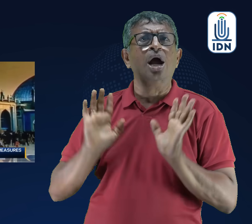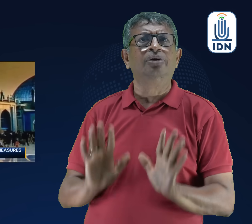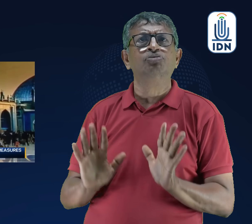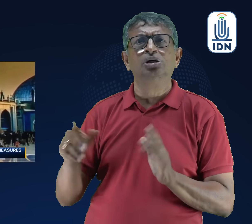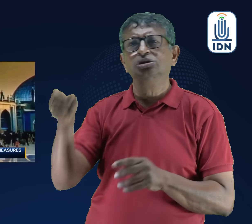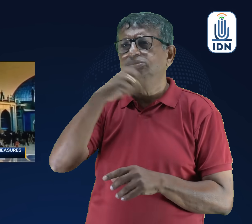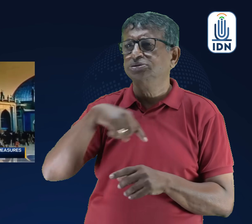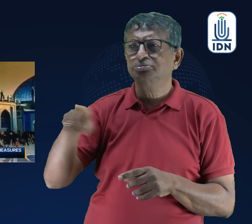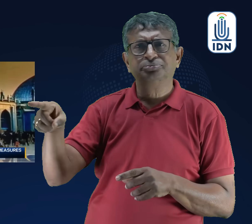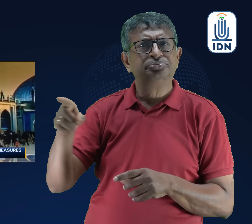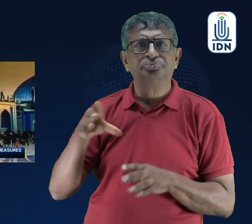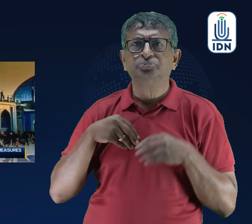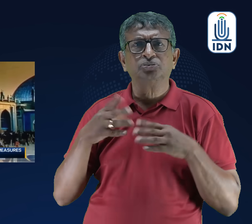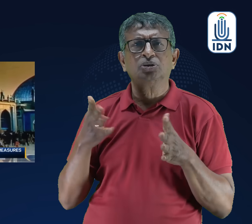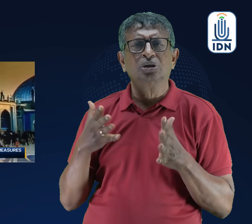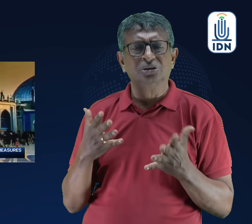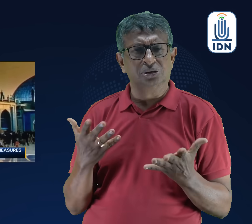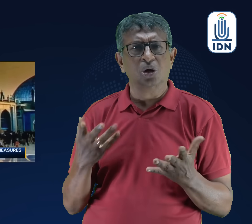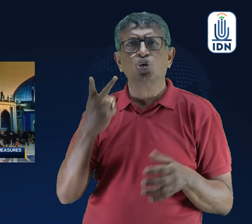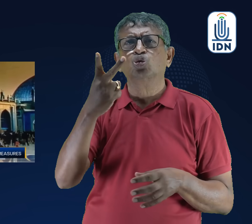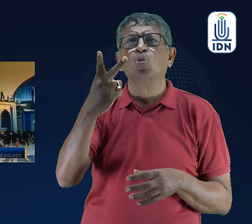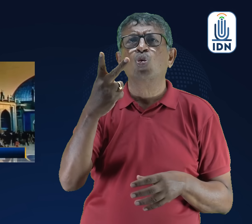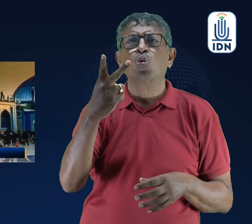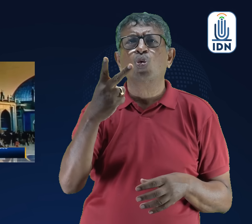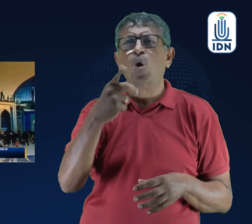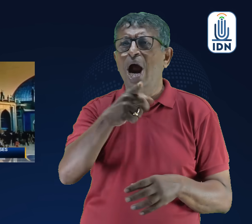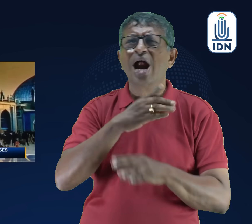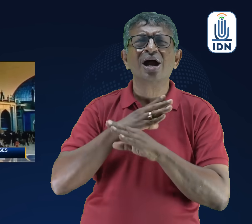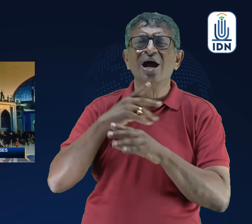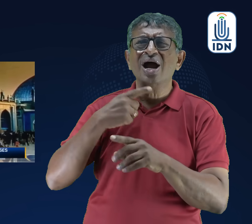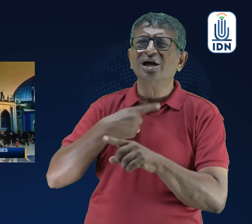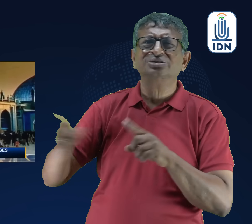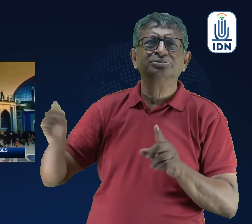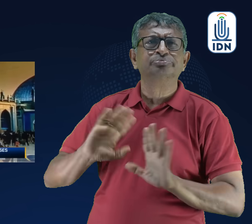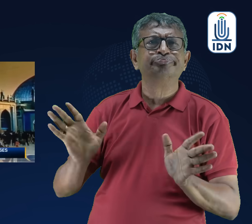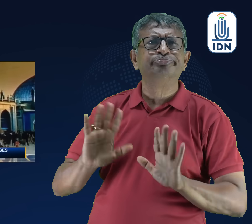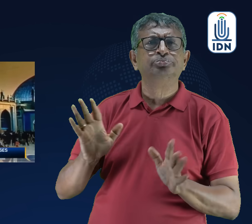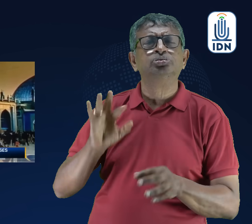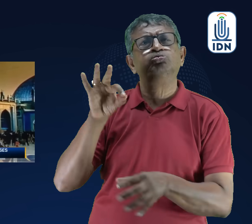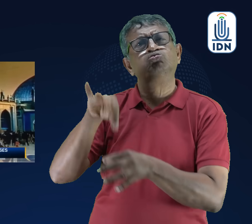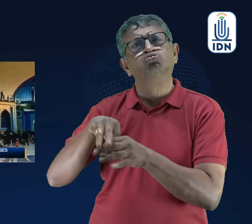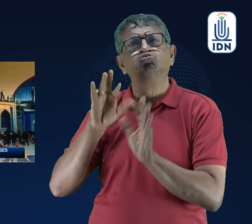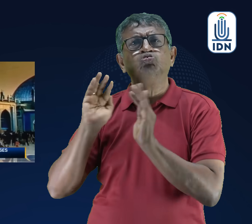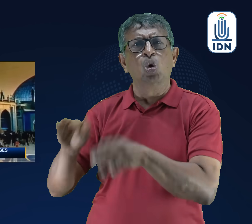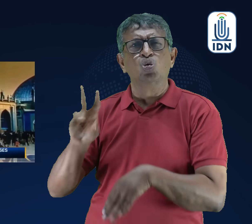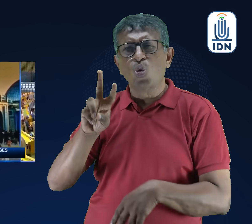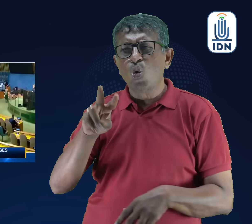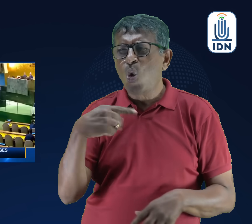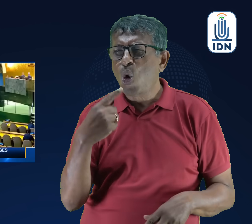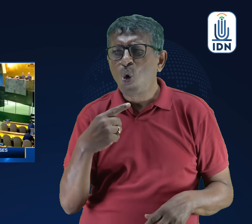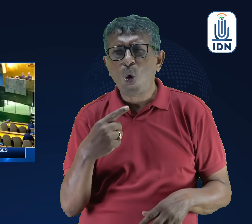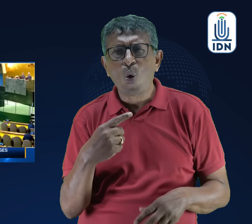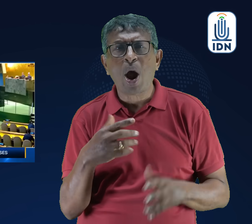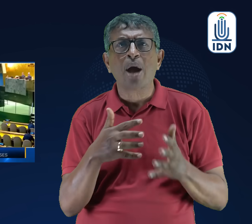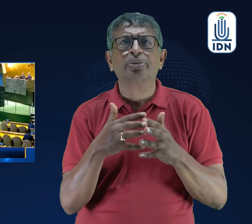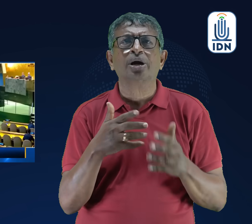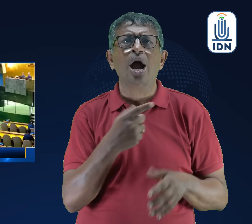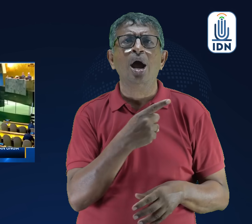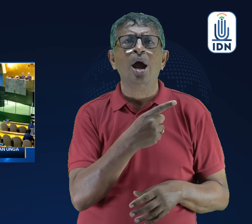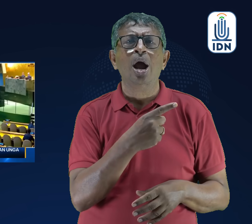engagement with the Taliban, but now the policy is more pragmatic. There is an acceptance of the new status quo, very different from the US. Their vote